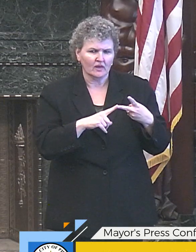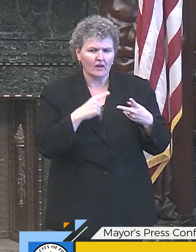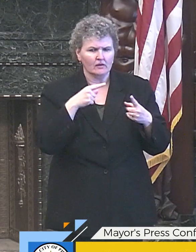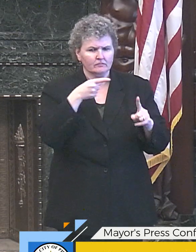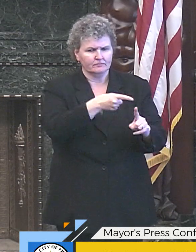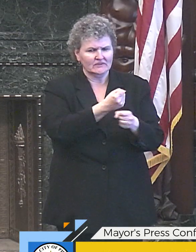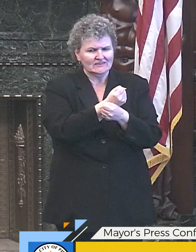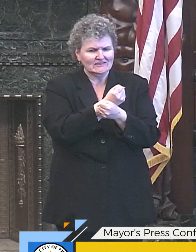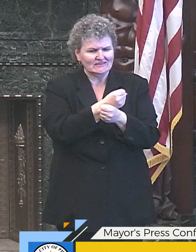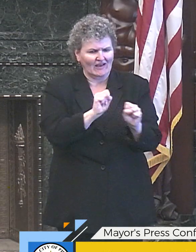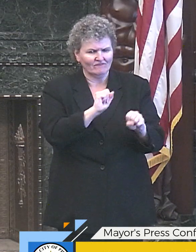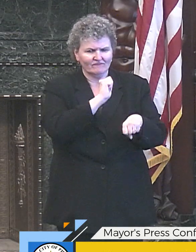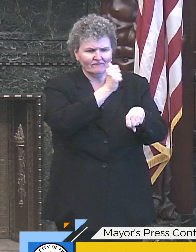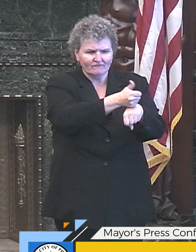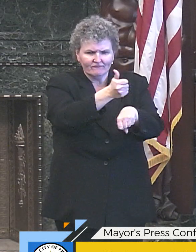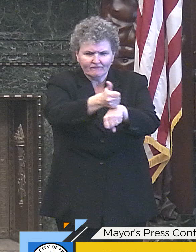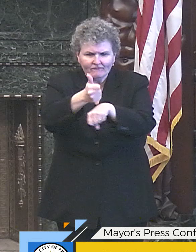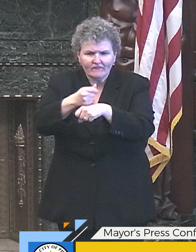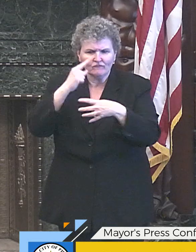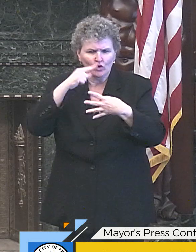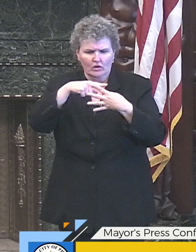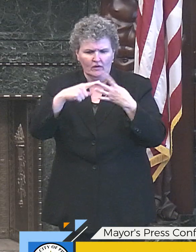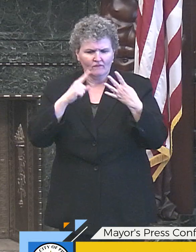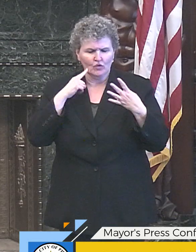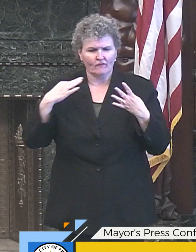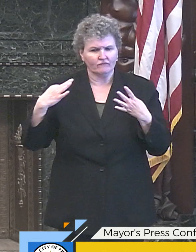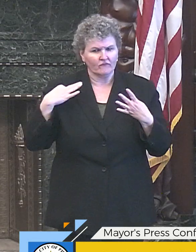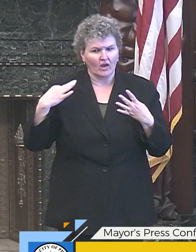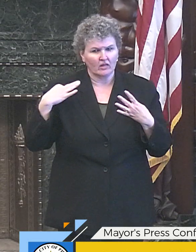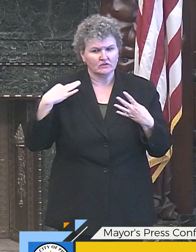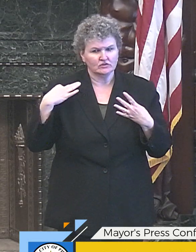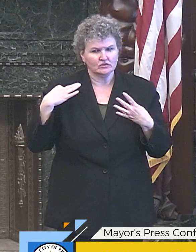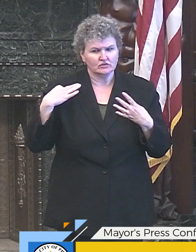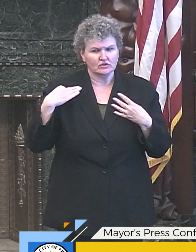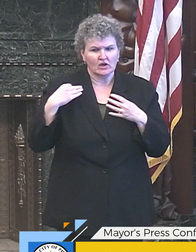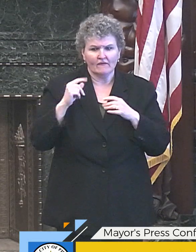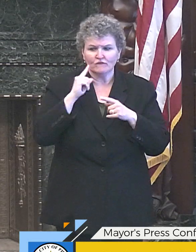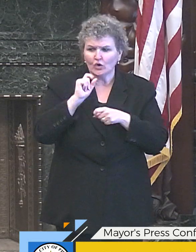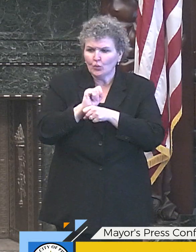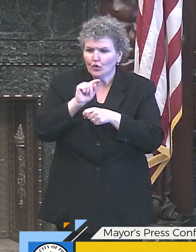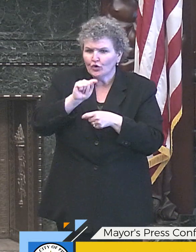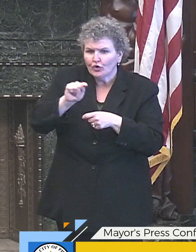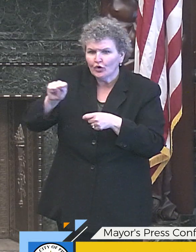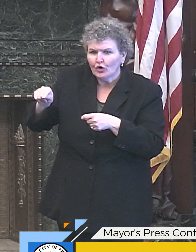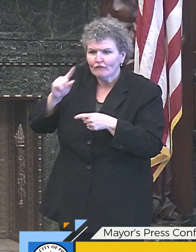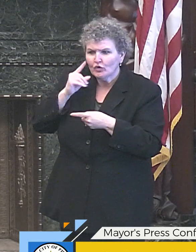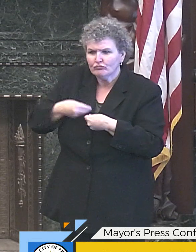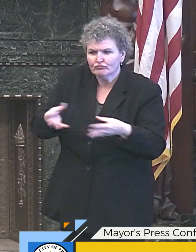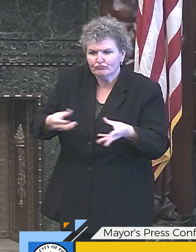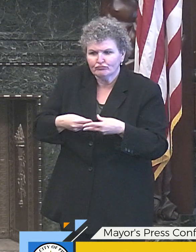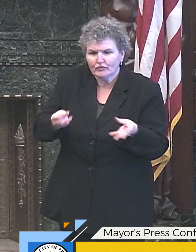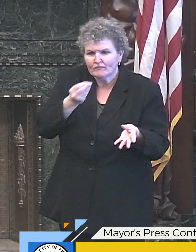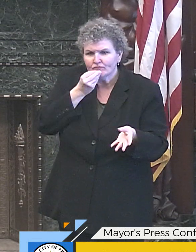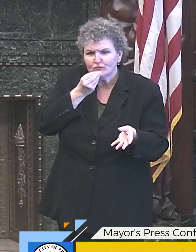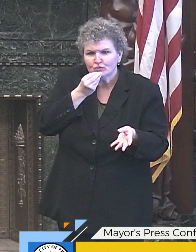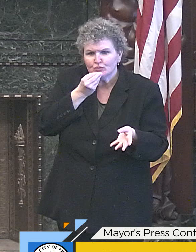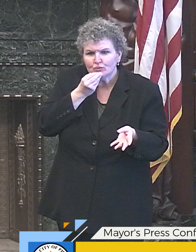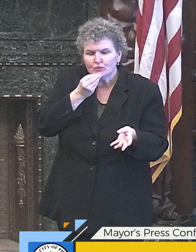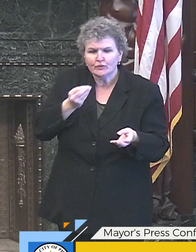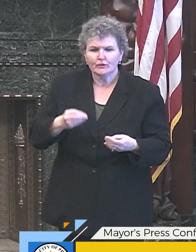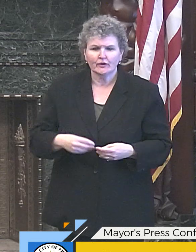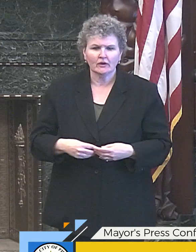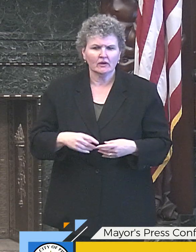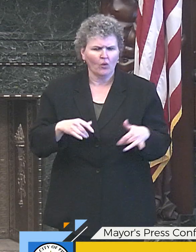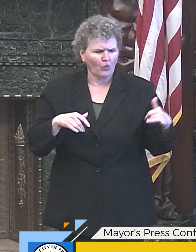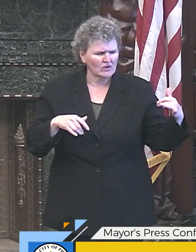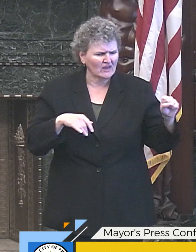taken for volunteers and workers at the food distribution sites, on site? Yes, there are a